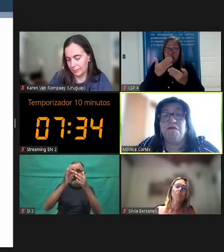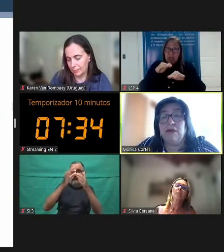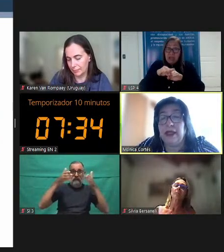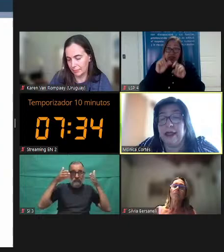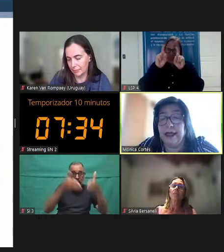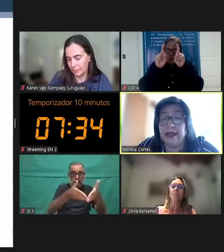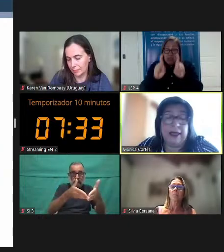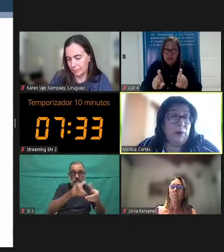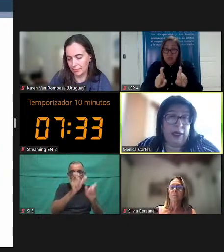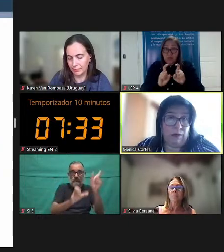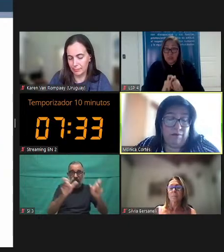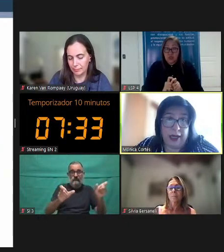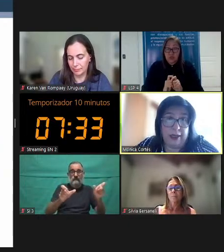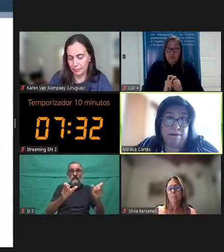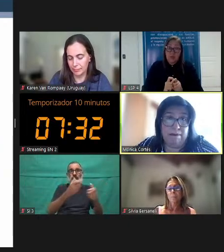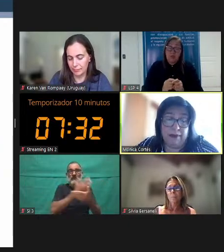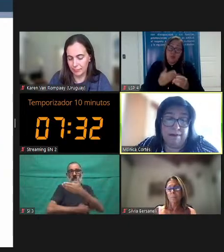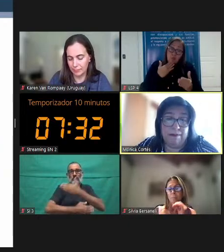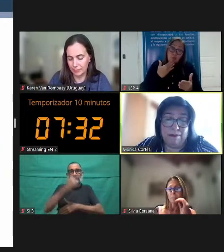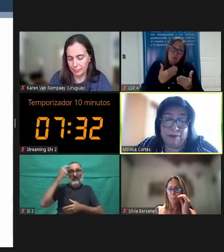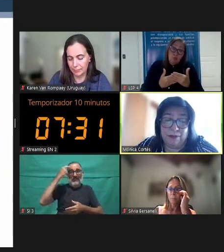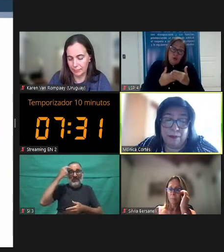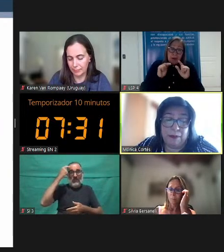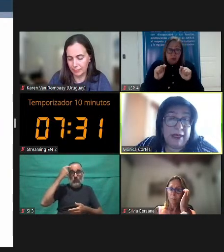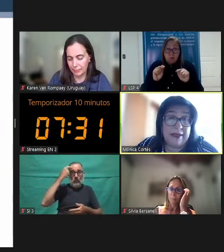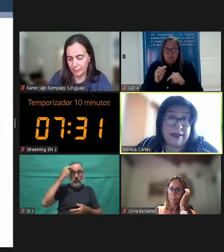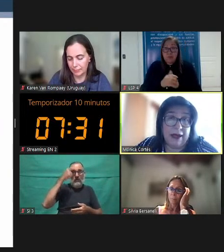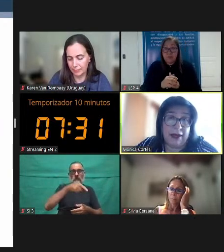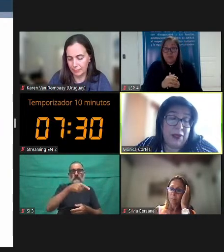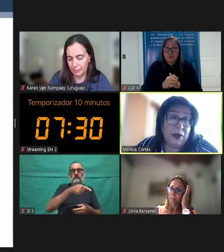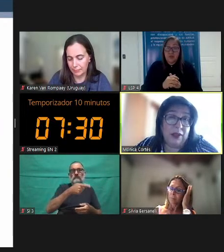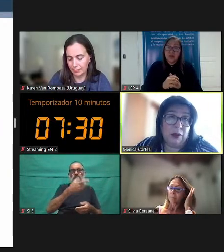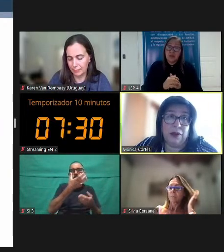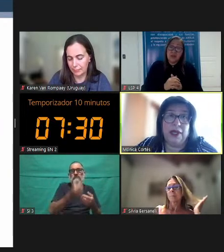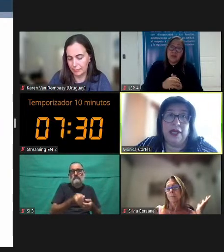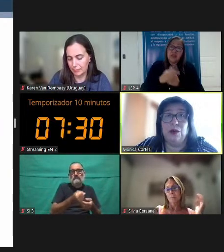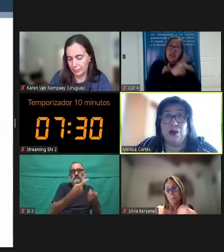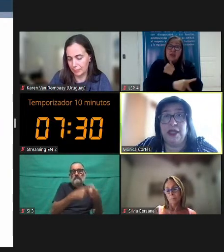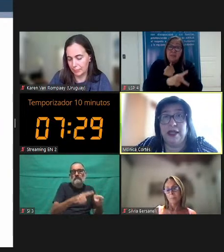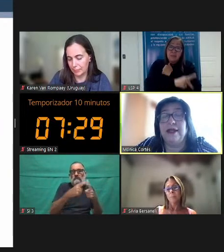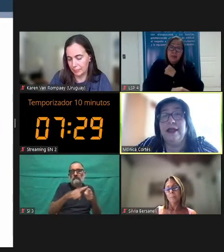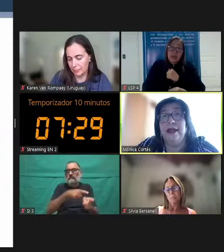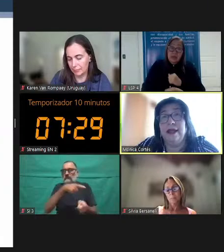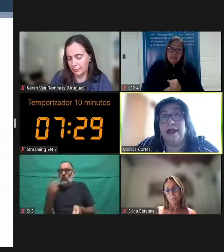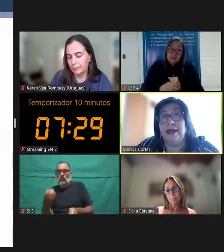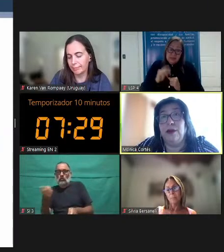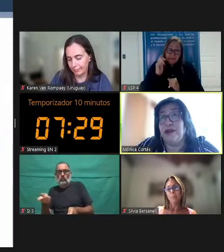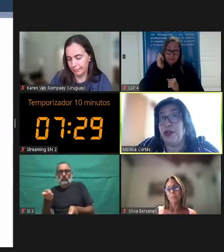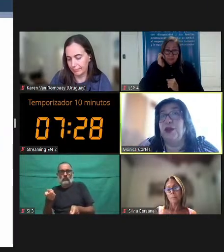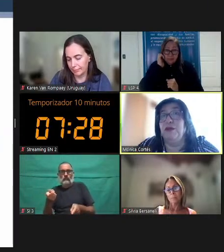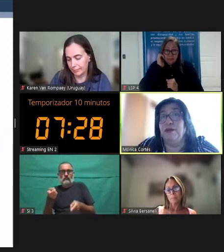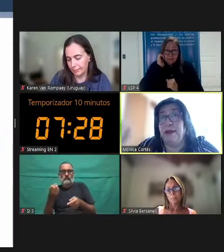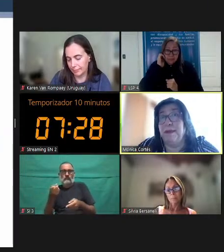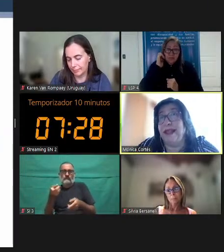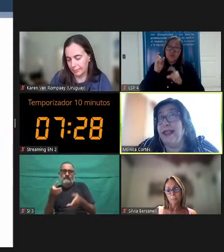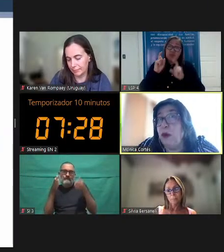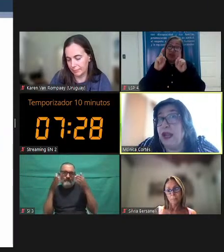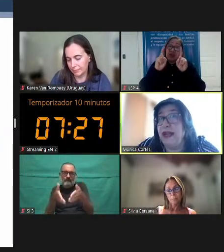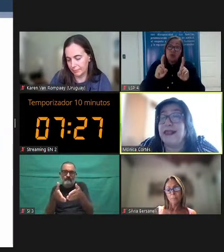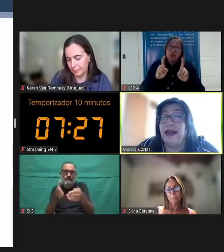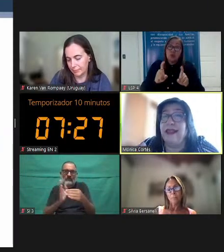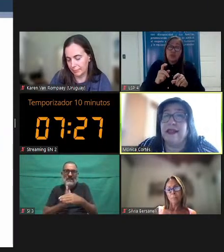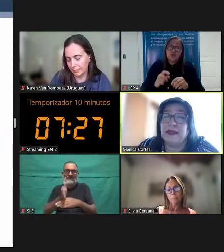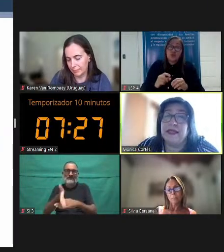regarding access to education and well there are countries in the region that